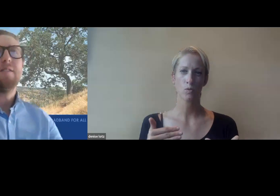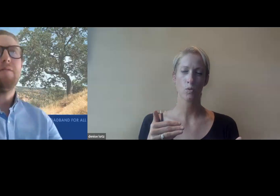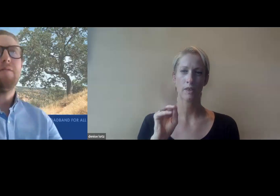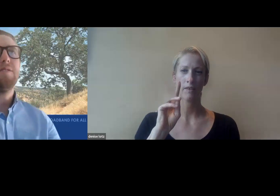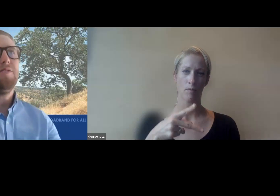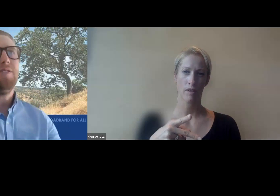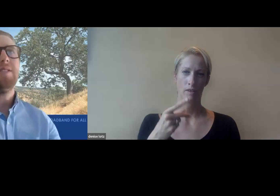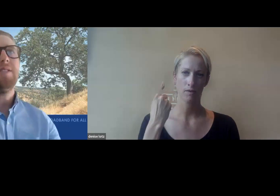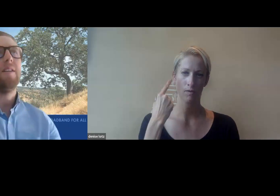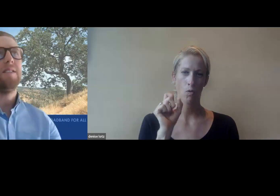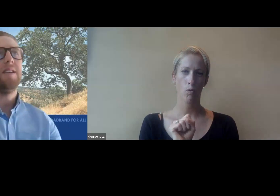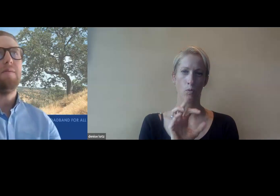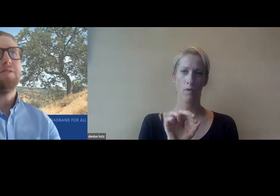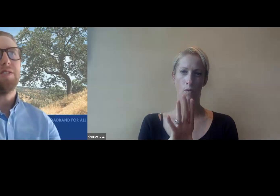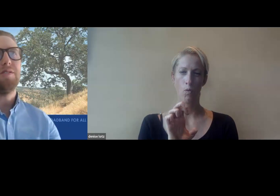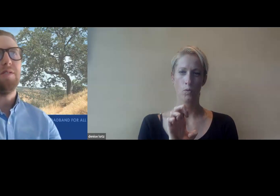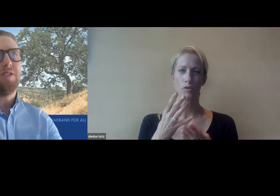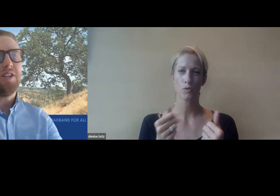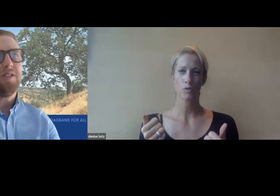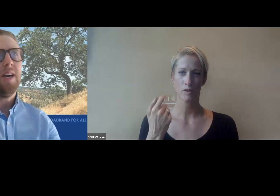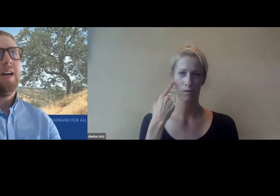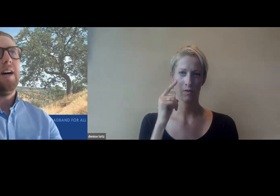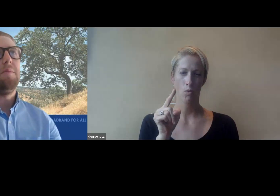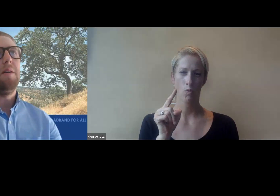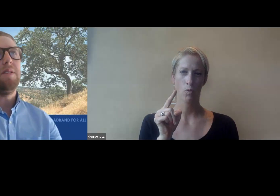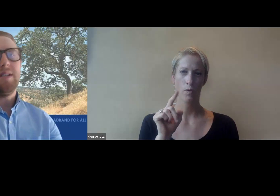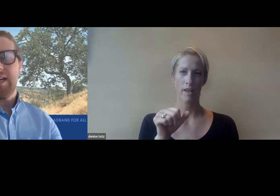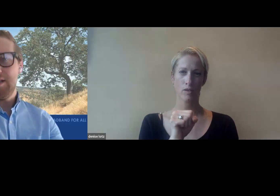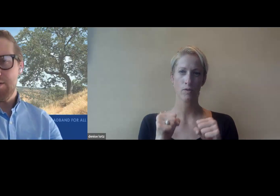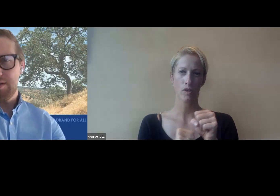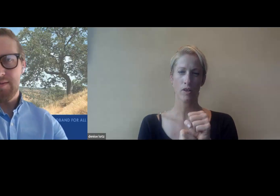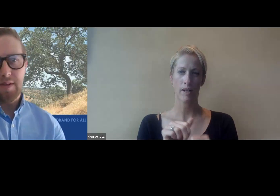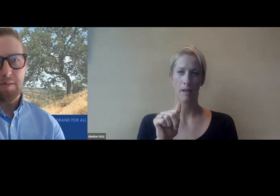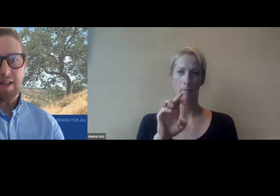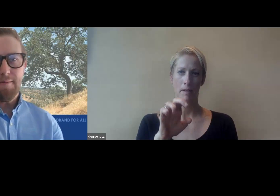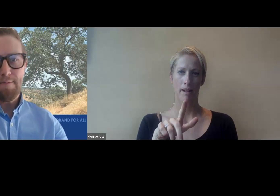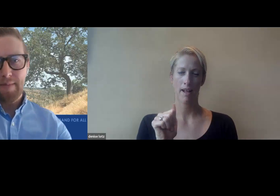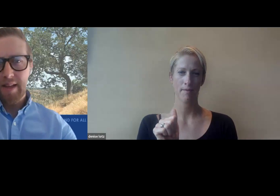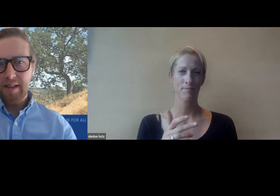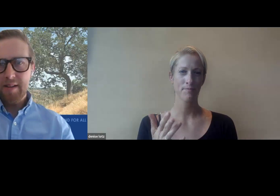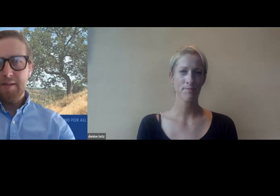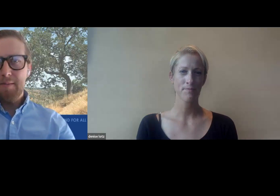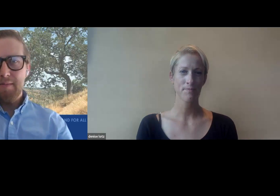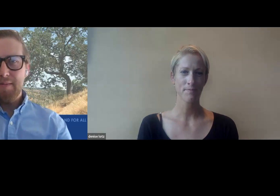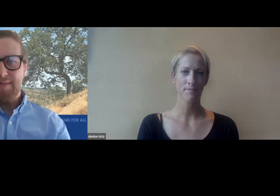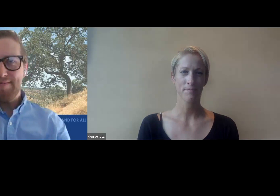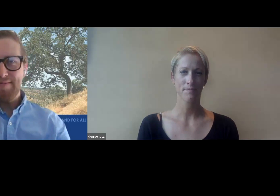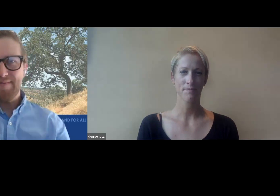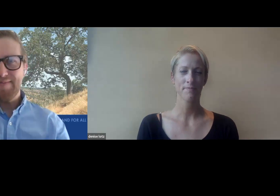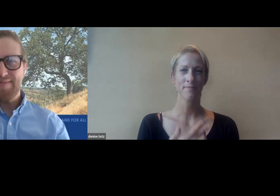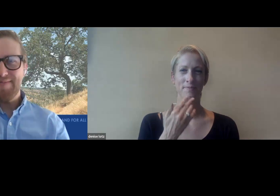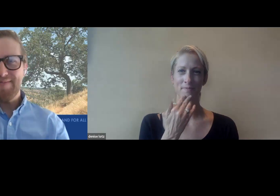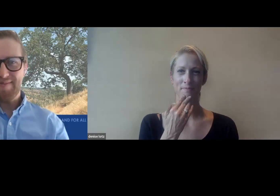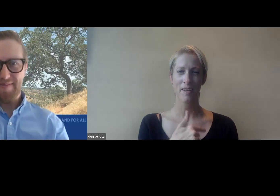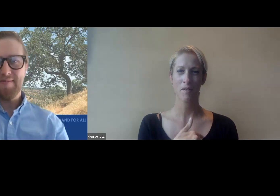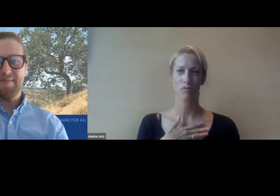of Workforce Solutions at Wireless Infrastructure Association, Amelia De Jesus. Amelia? Thank you so much, Cole. I